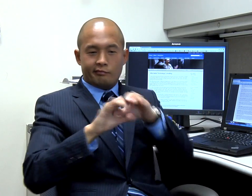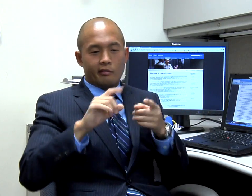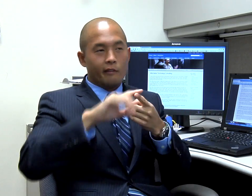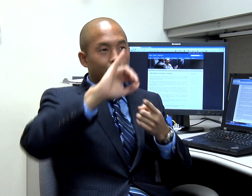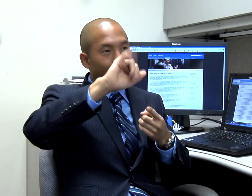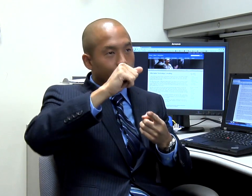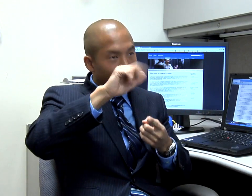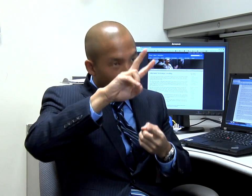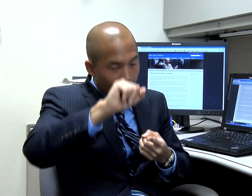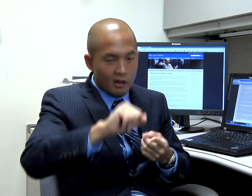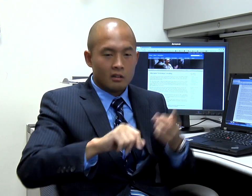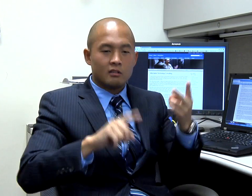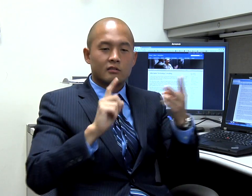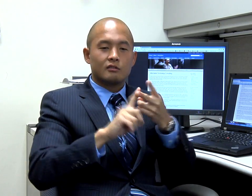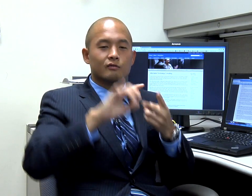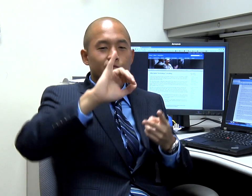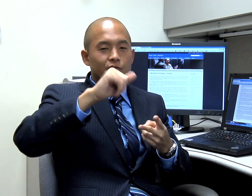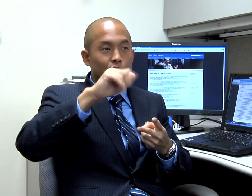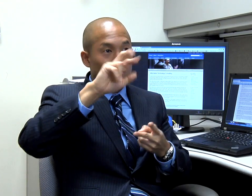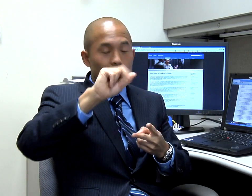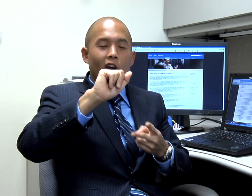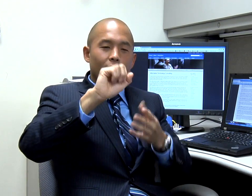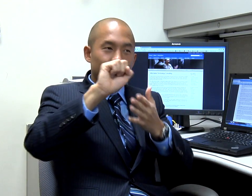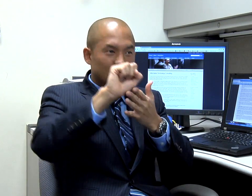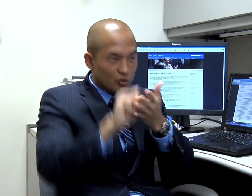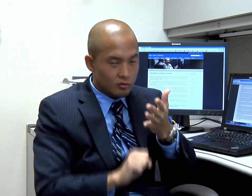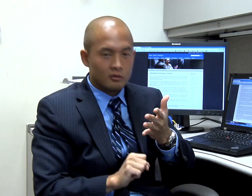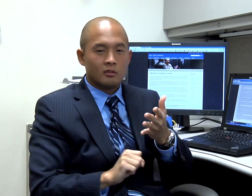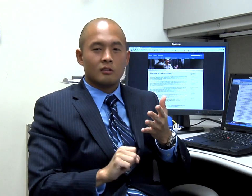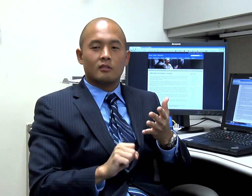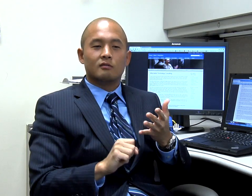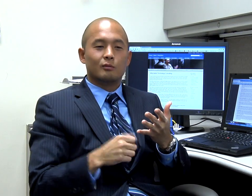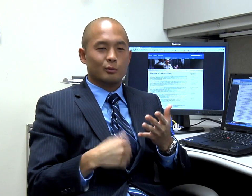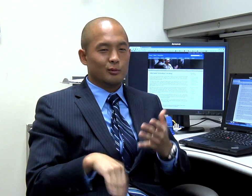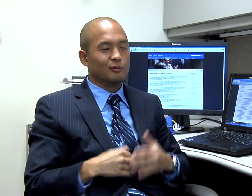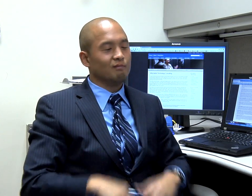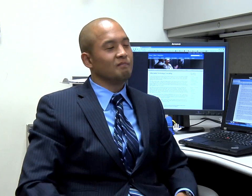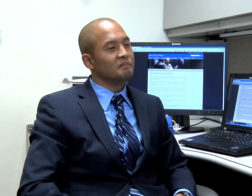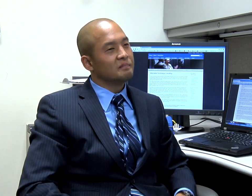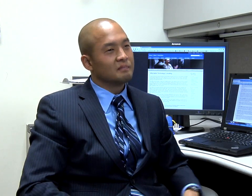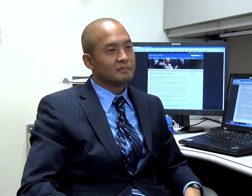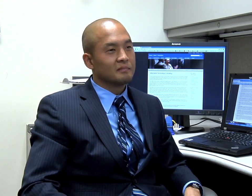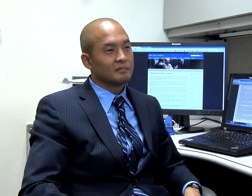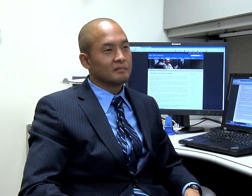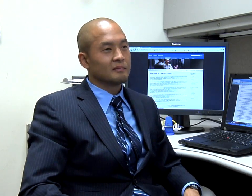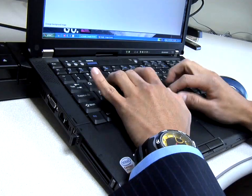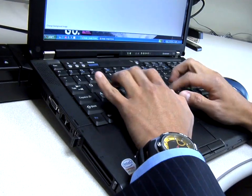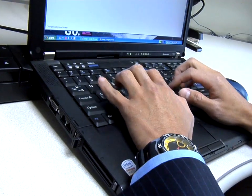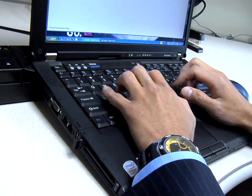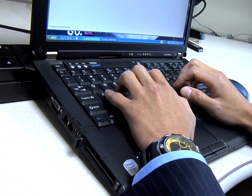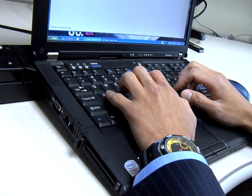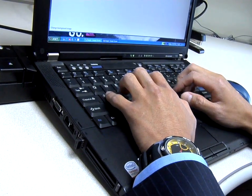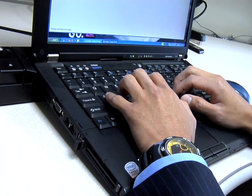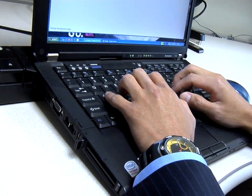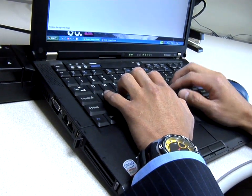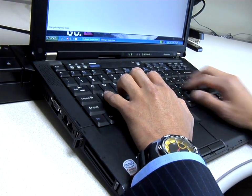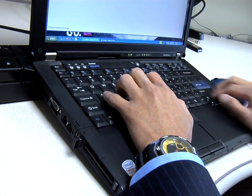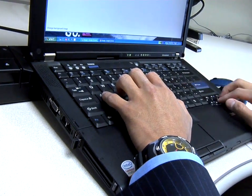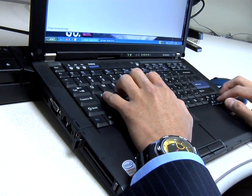bringing that over here, I've incorporated Java and JavaScript. As the director of diversity, it